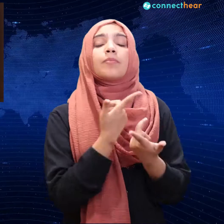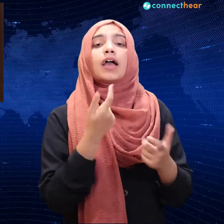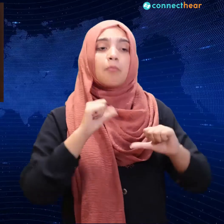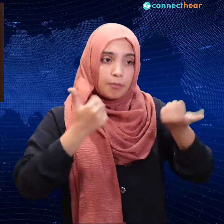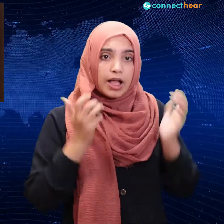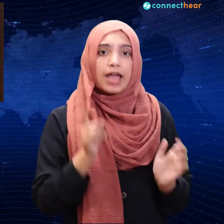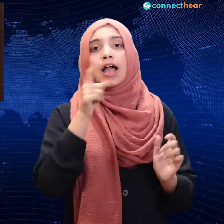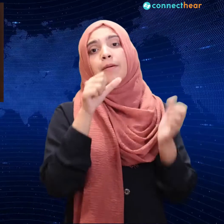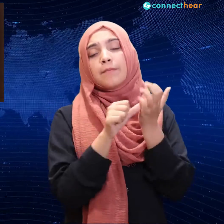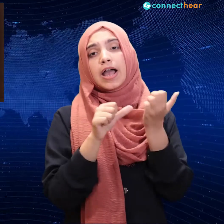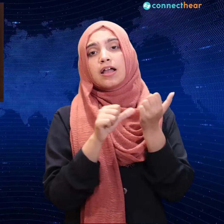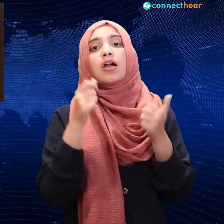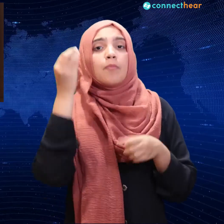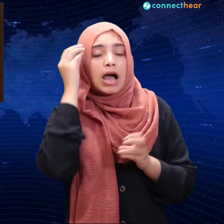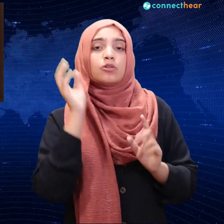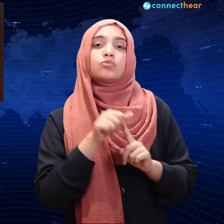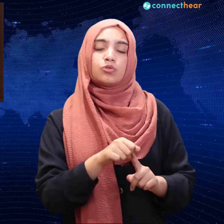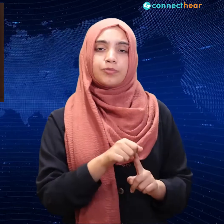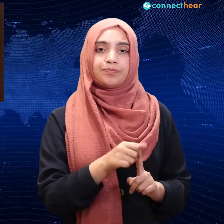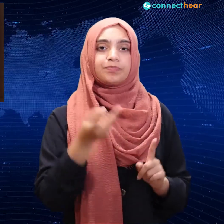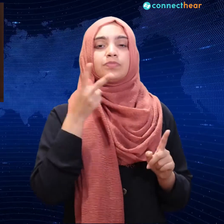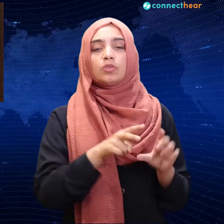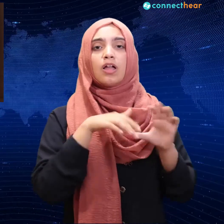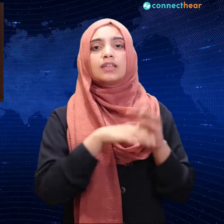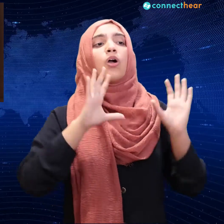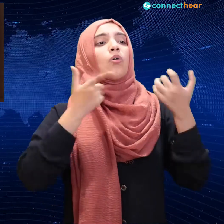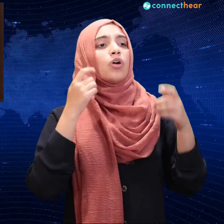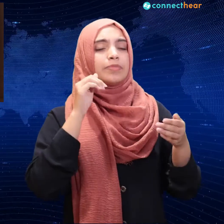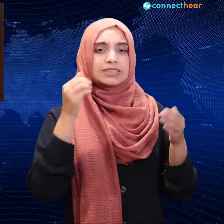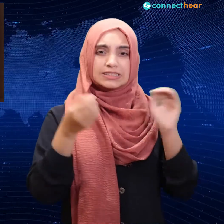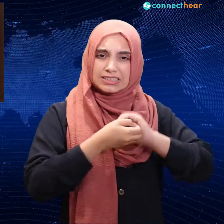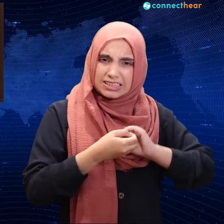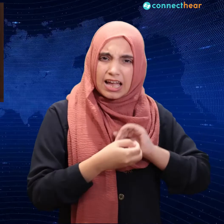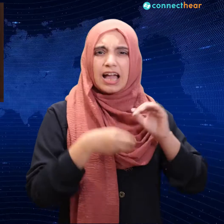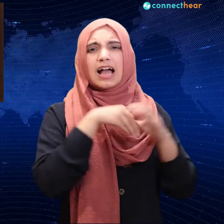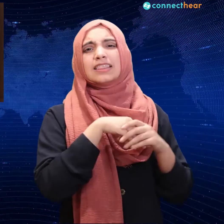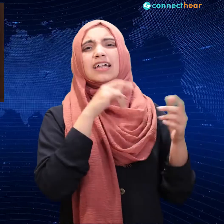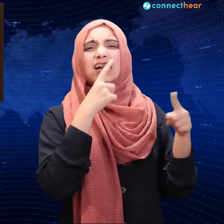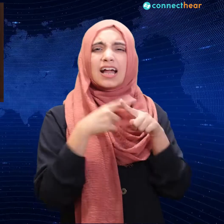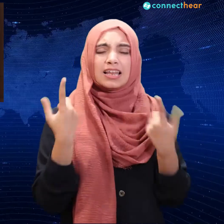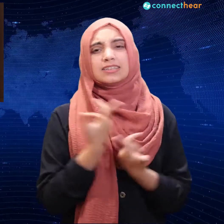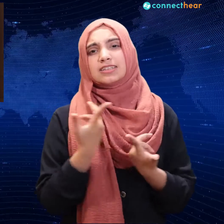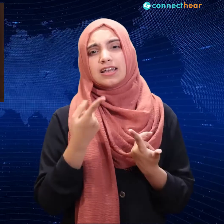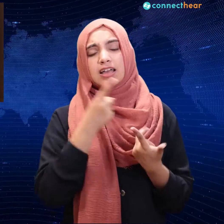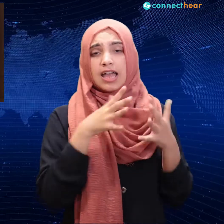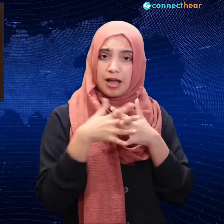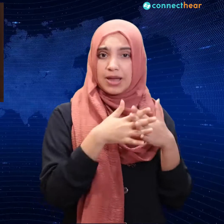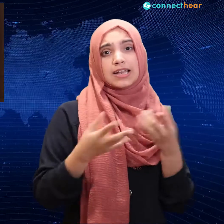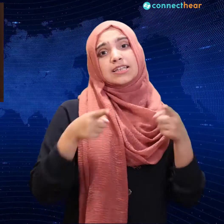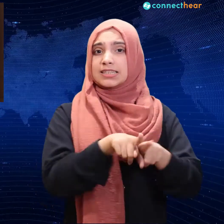we lost out was we had these weak, corrupt heads of states who did not stand up to the US.